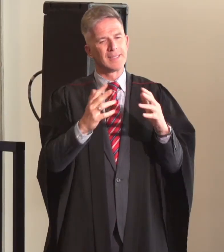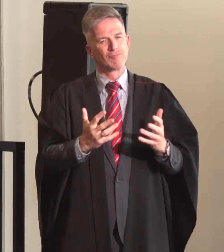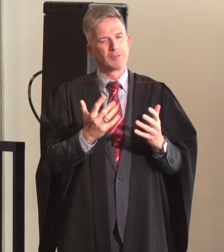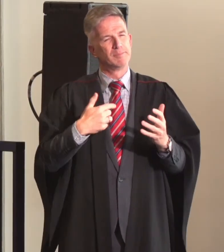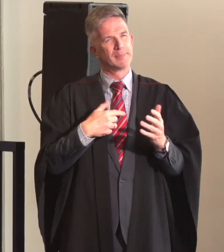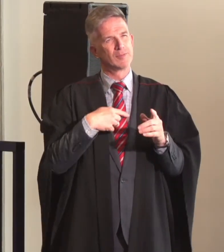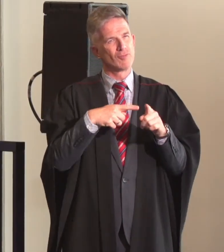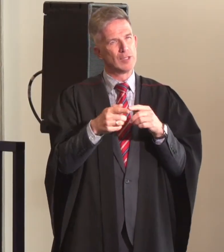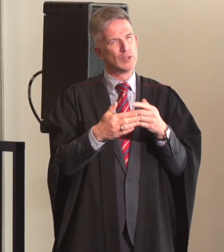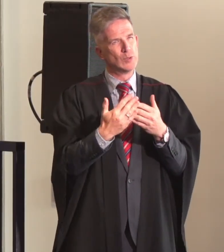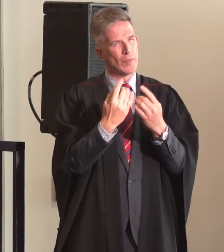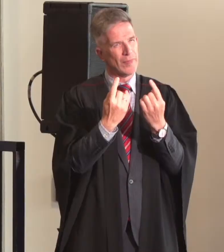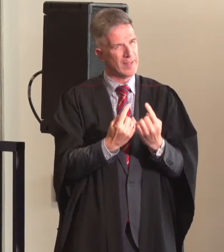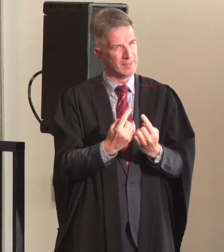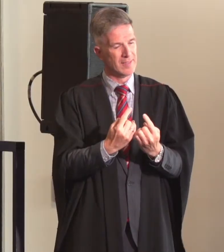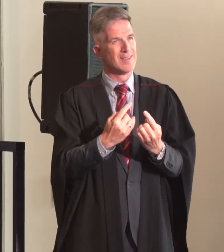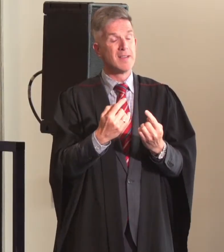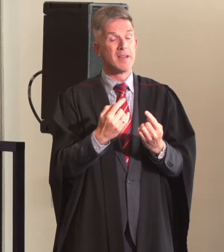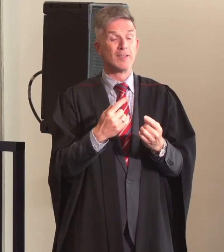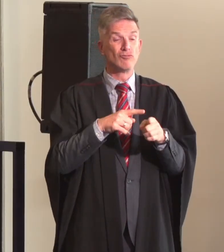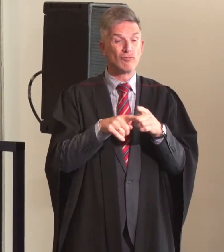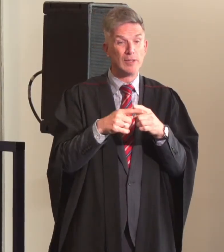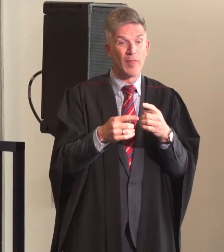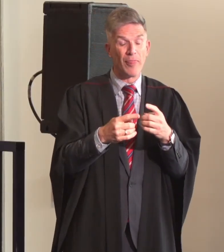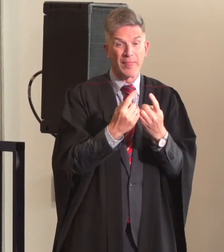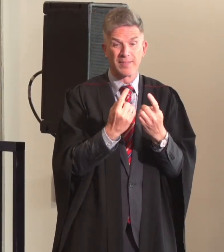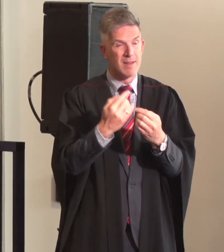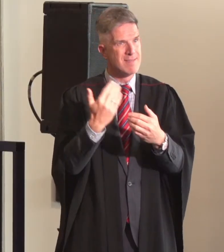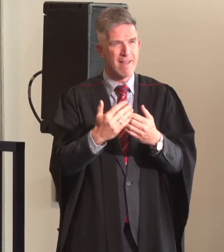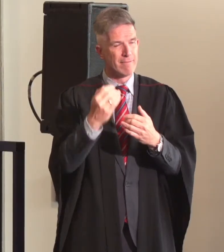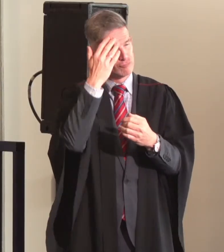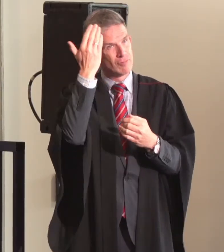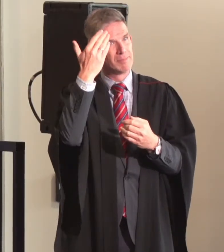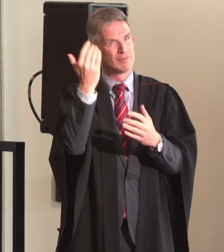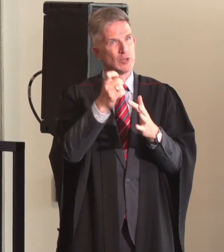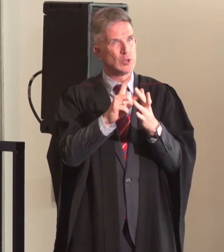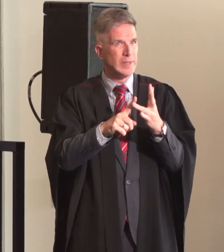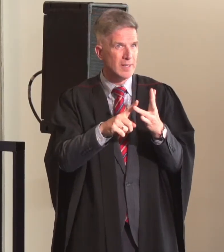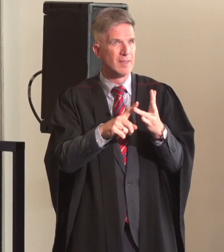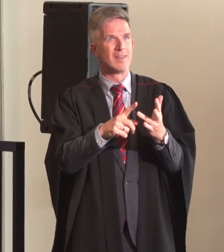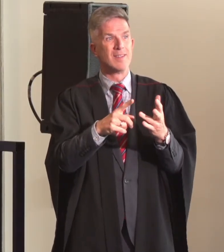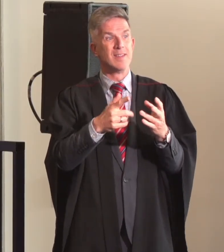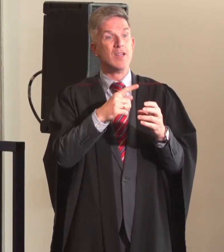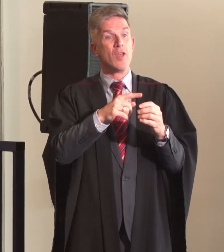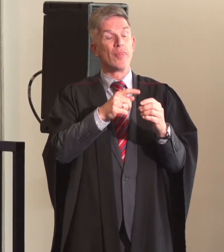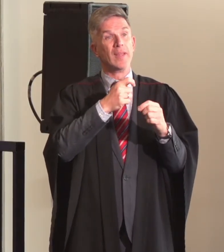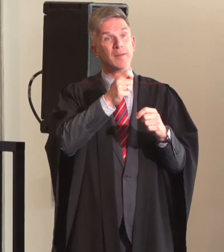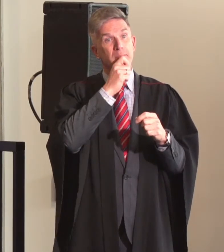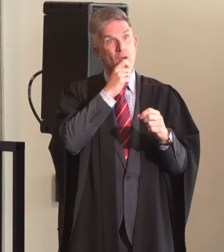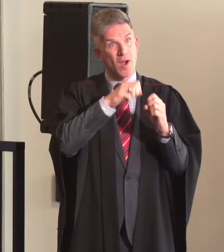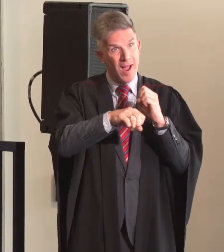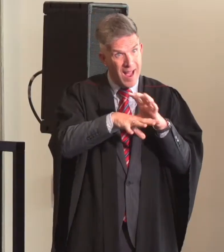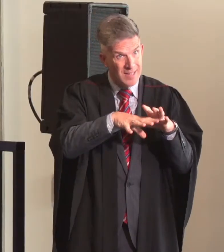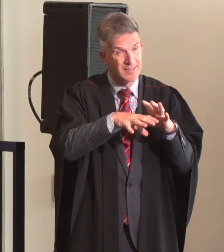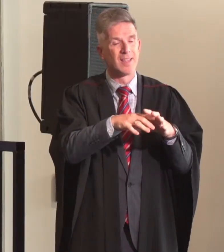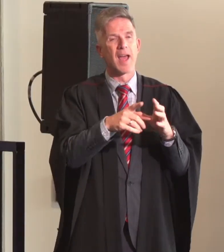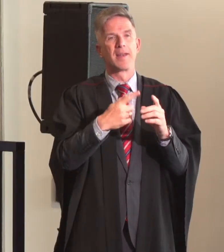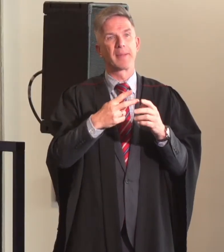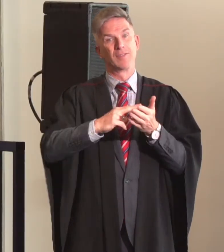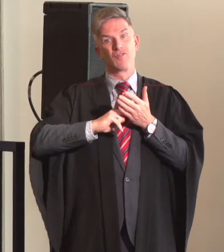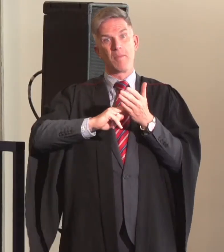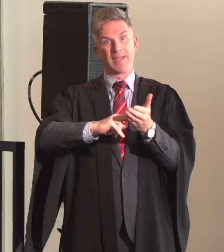in activities I never have imagined doing. I got to interview people, co-host the Student Connect podcast, and it even led to me being nominated,